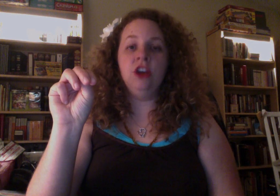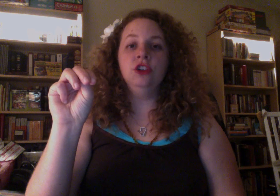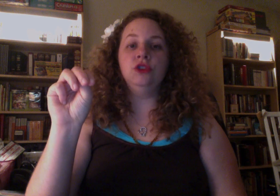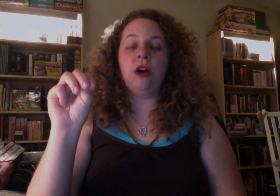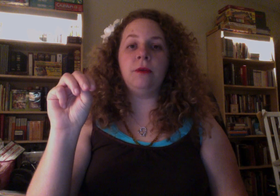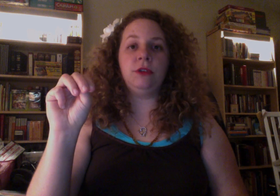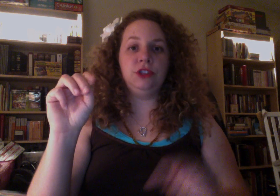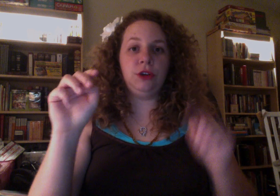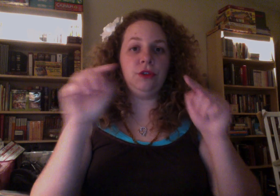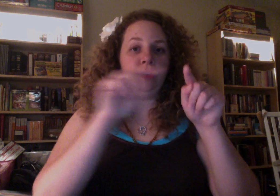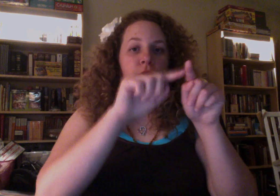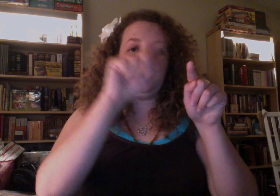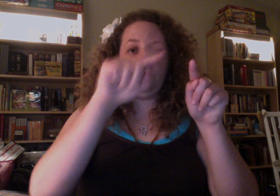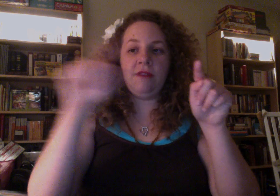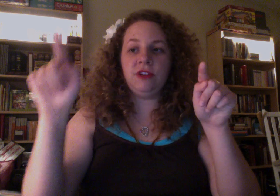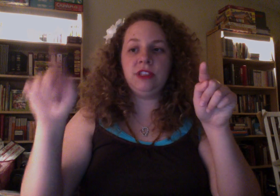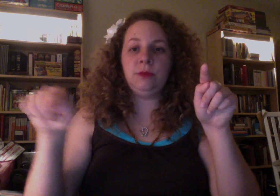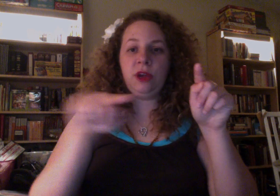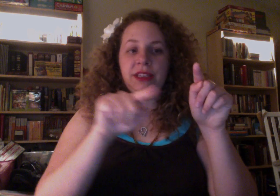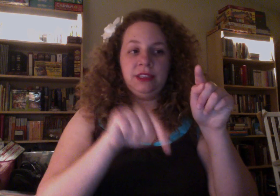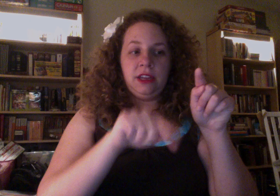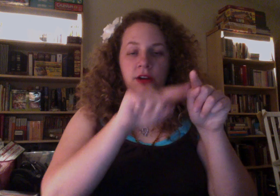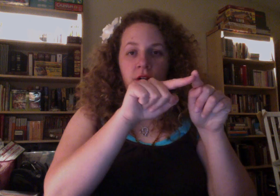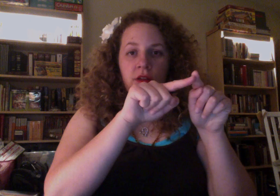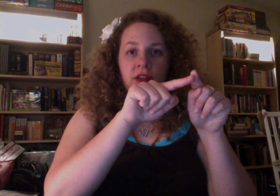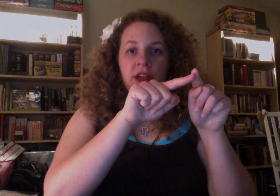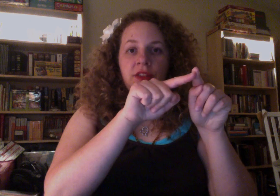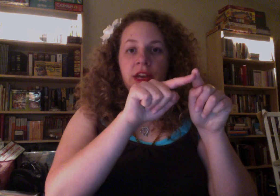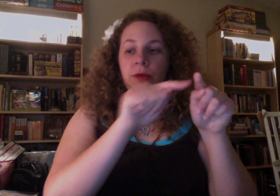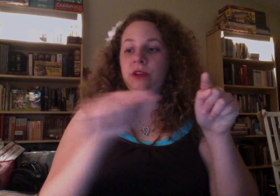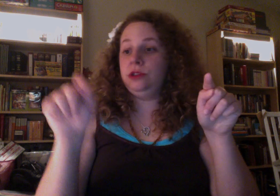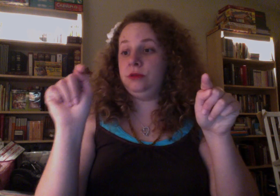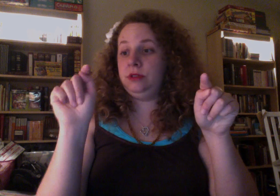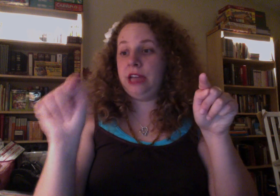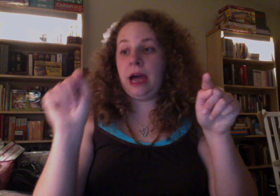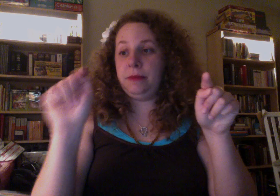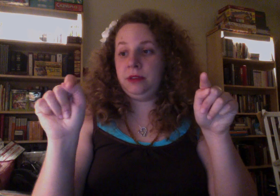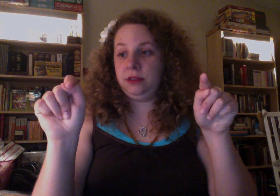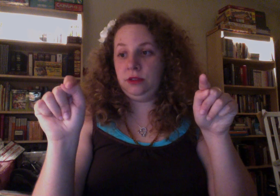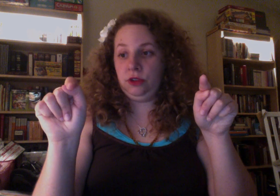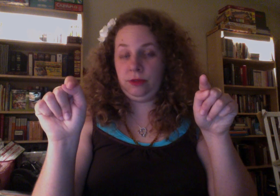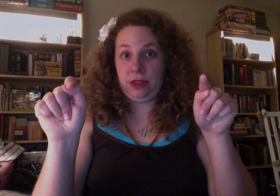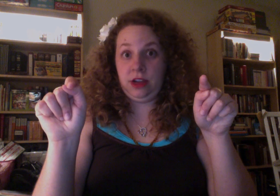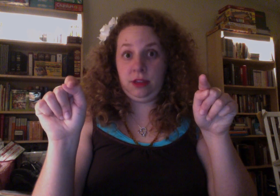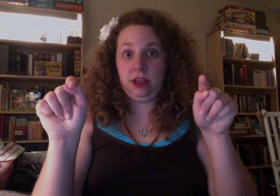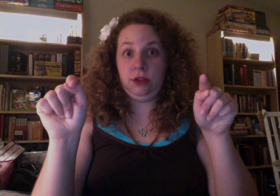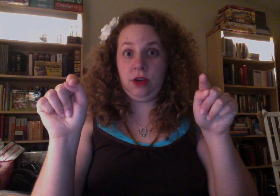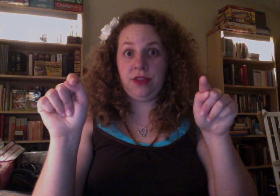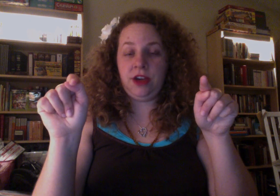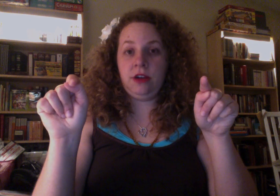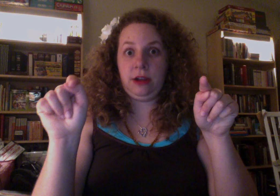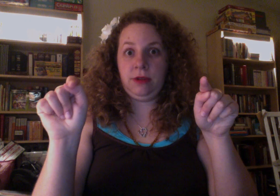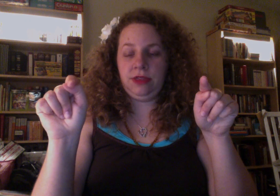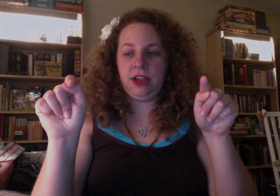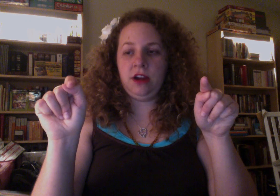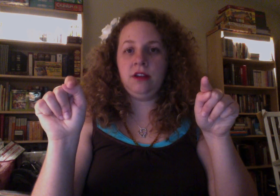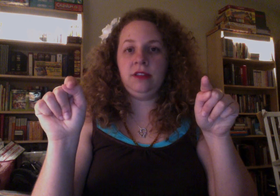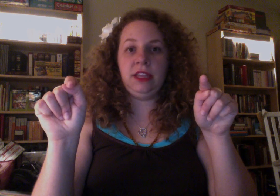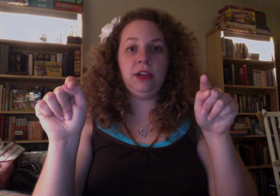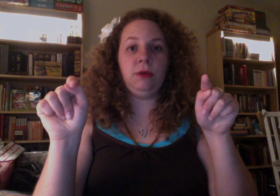so I'm going to go through, hold my reference point, assign it all. Then I'm going to tap and look right there, like you got that. Okay, right there. Okay, now